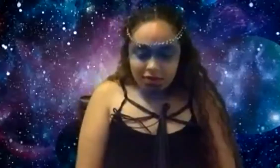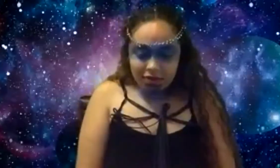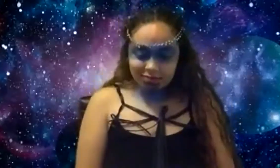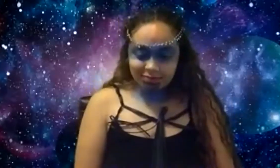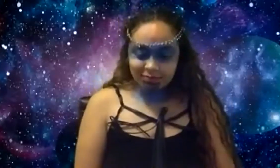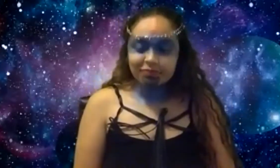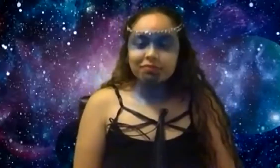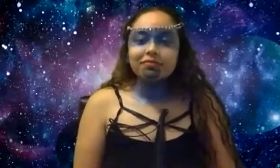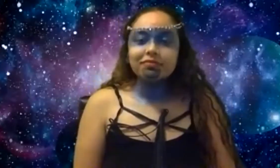my identity with you.